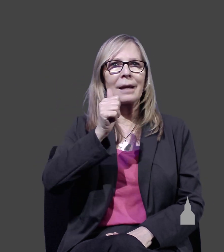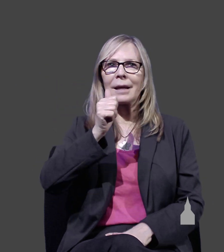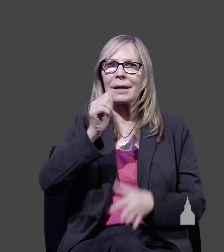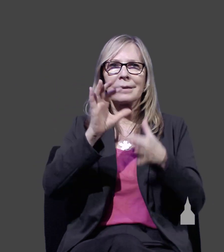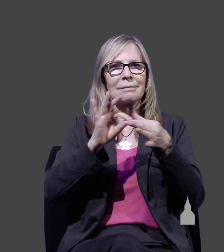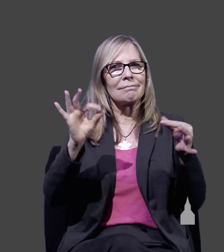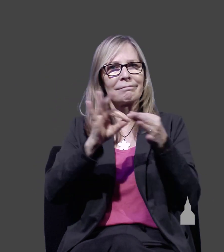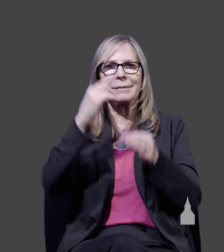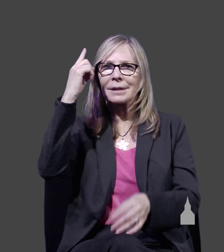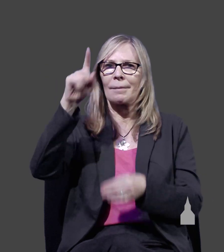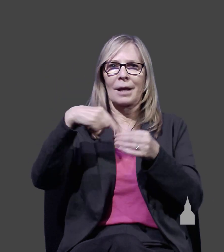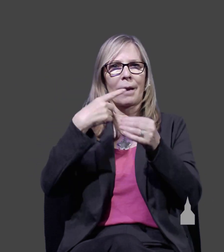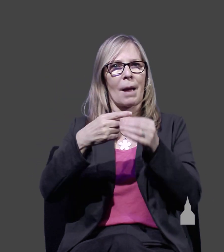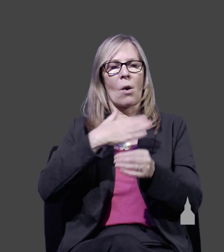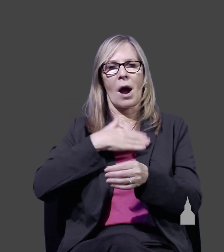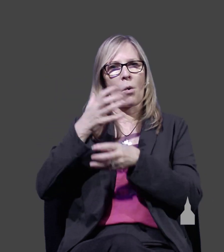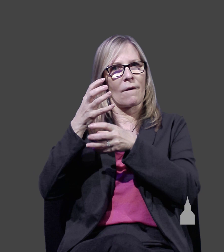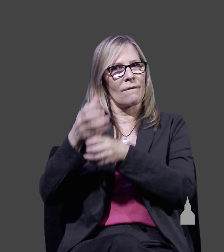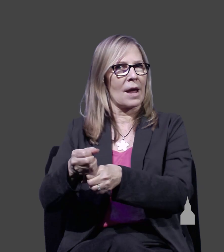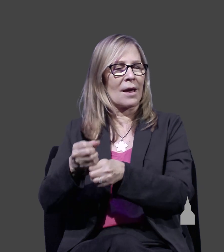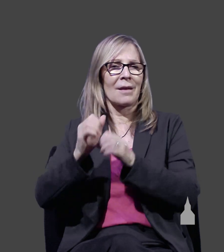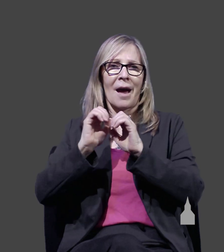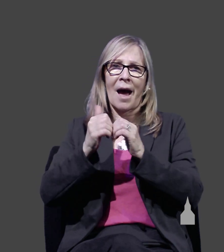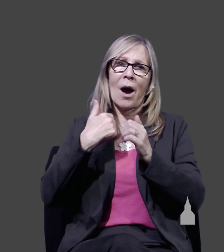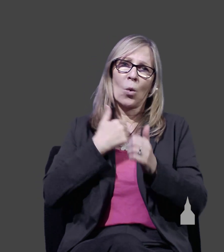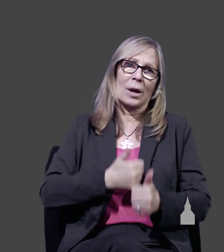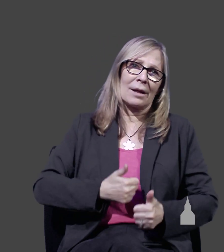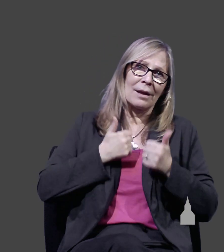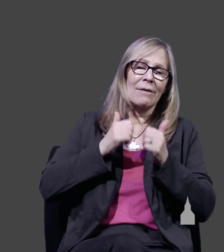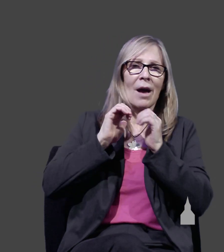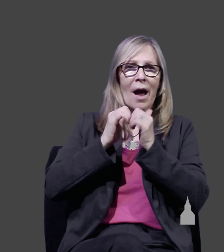stating something about our faith through how we live and how we speak.